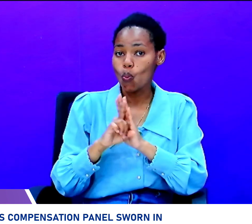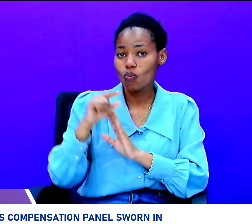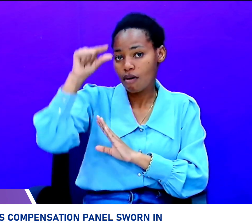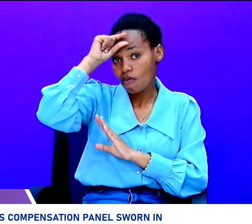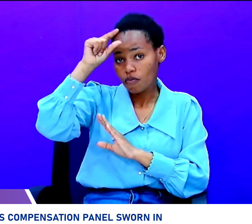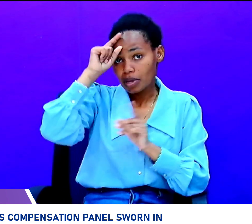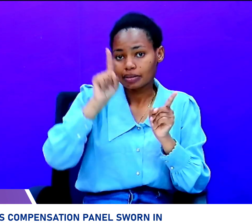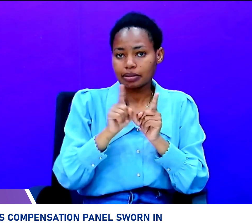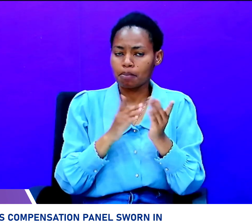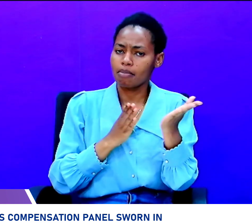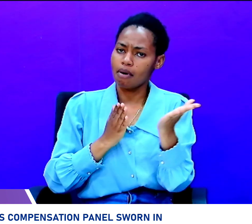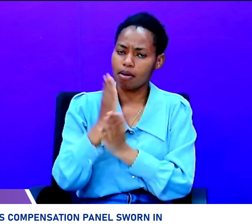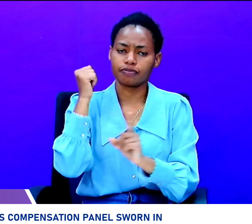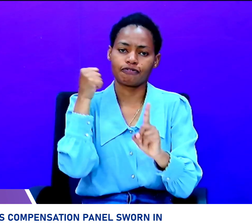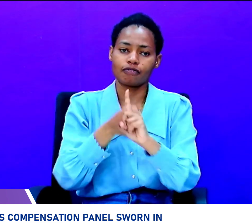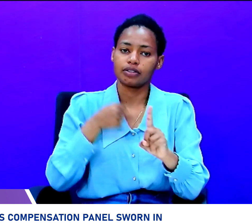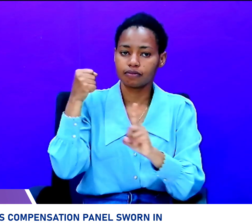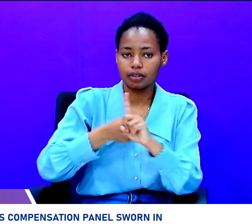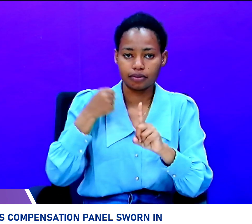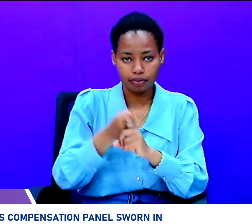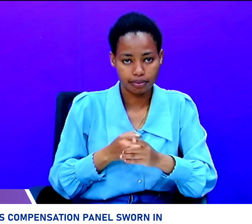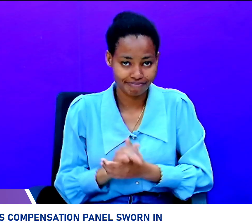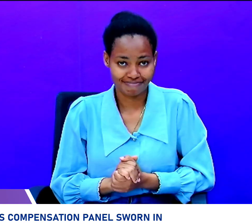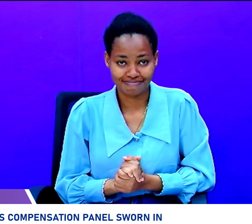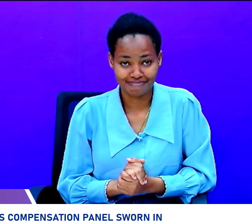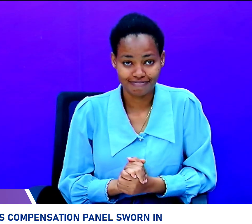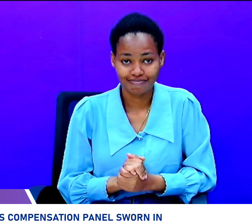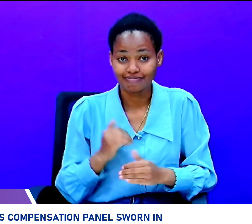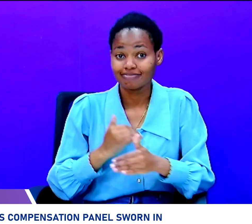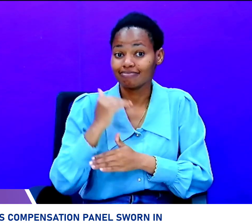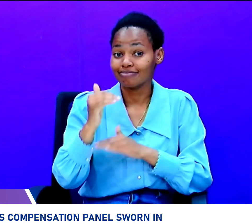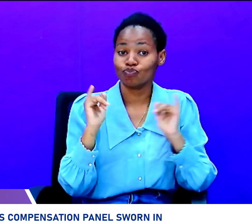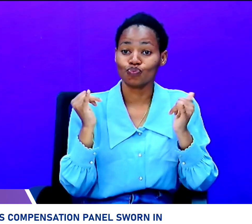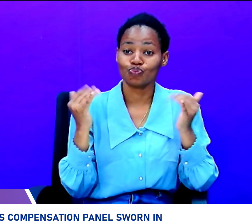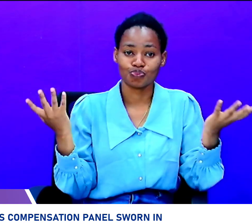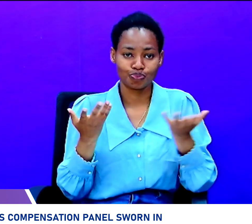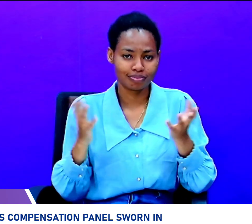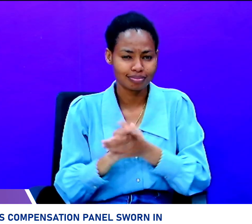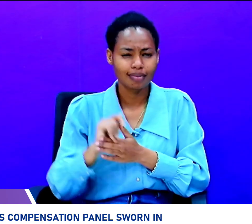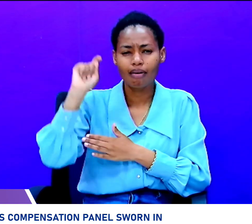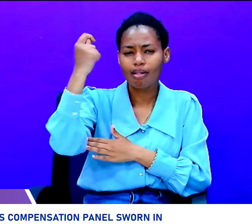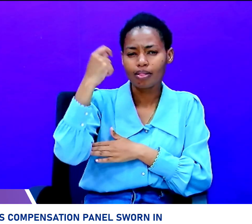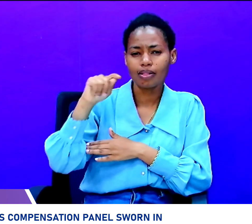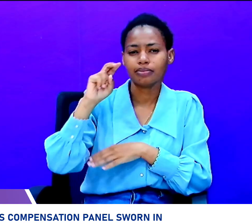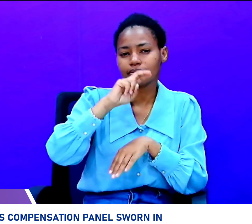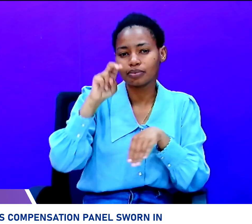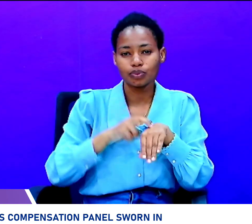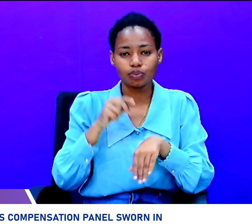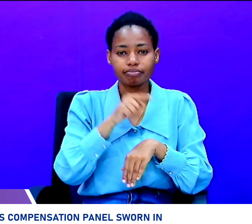executive director of Amnesty International Kenya. The appointments bring extensive expertise in